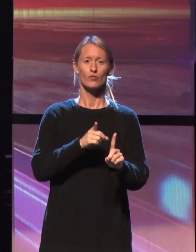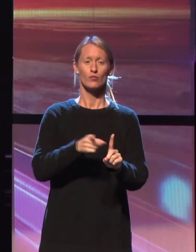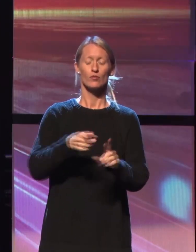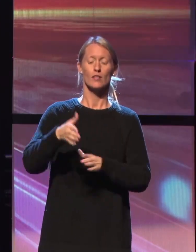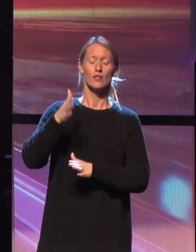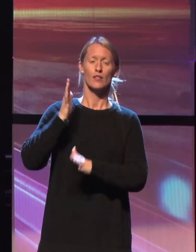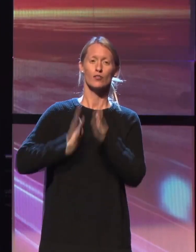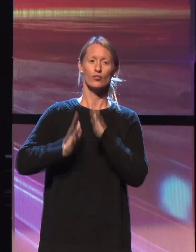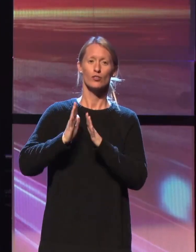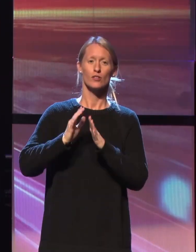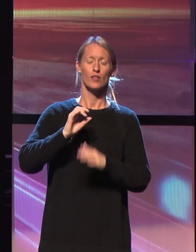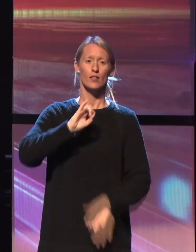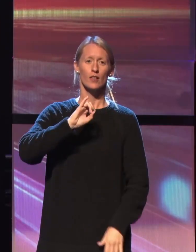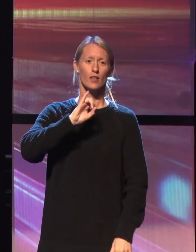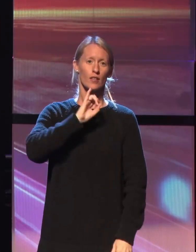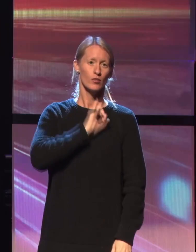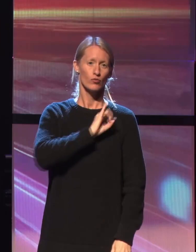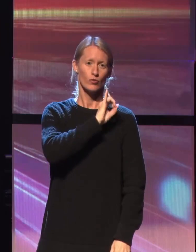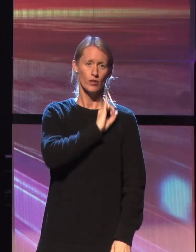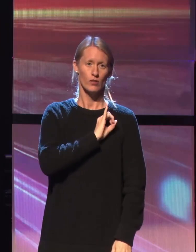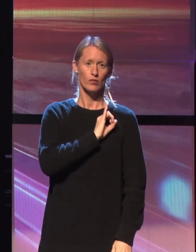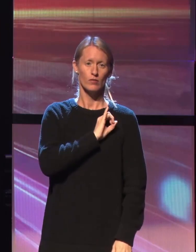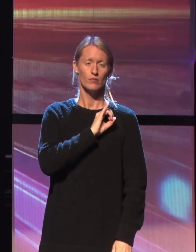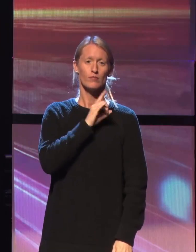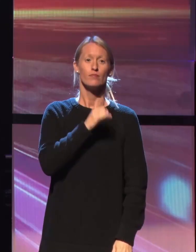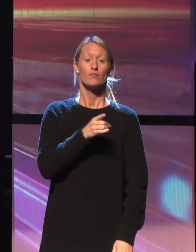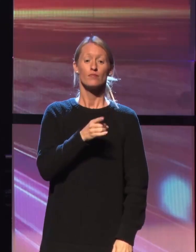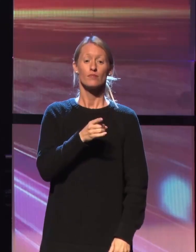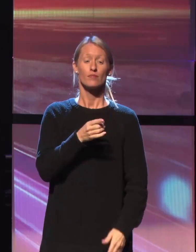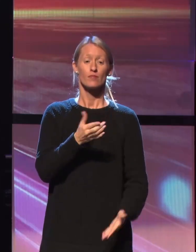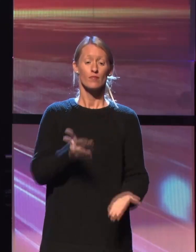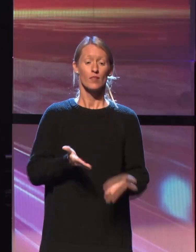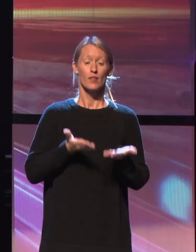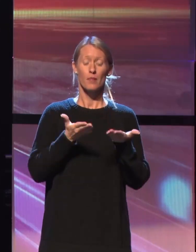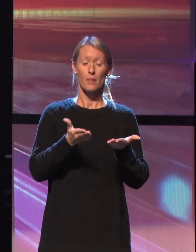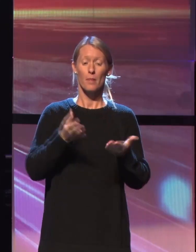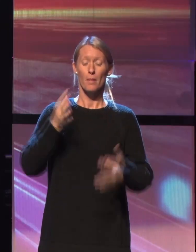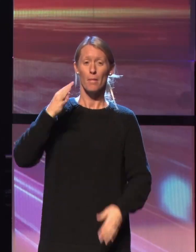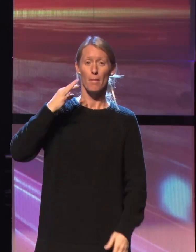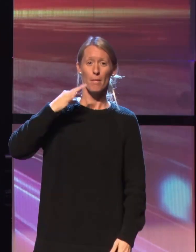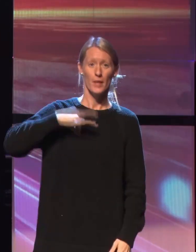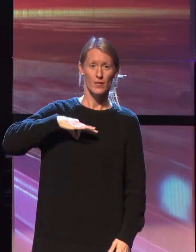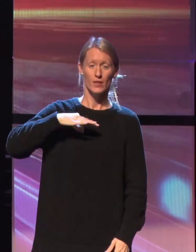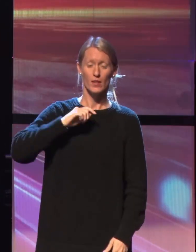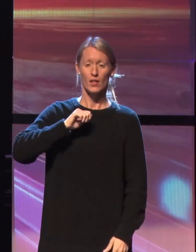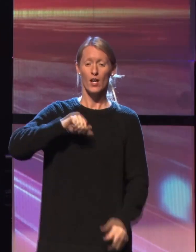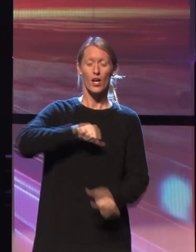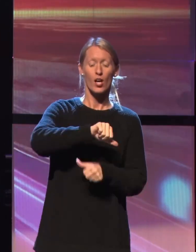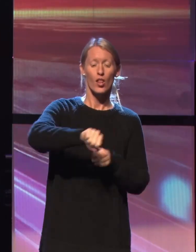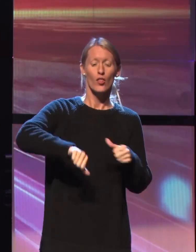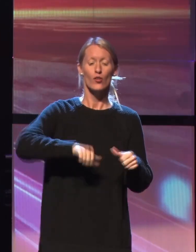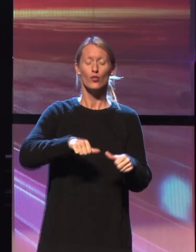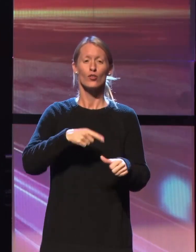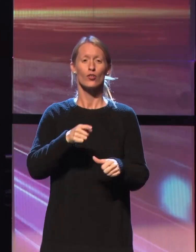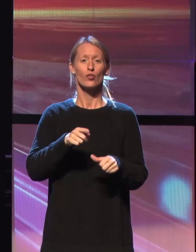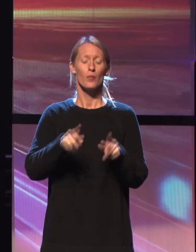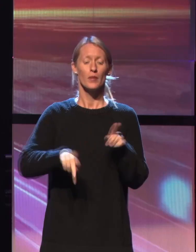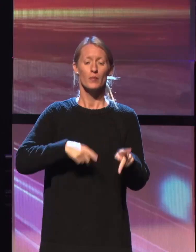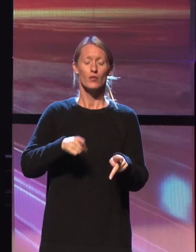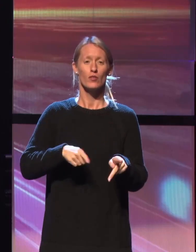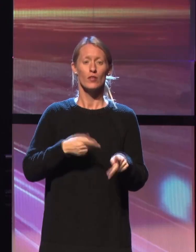of people that will exist for the benefit of others. That out of this community of people, life will flow and healing will